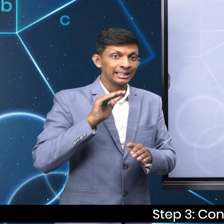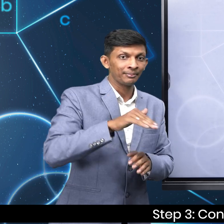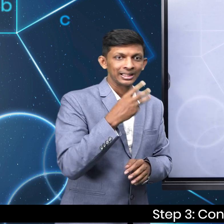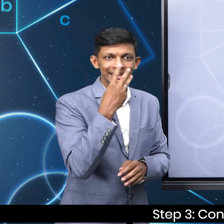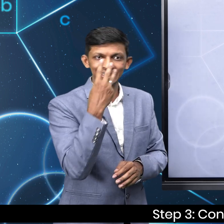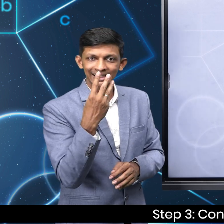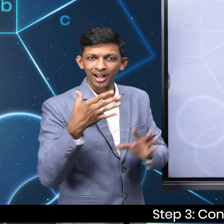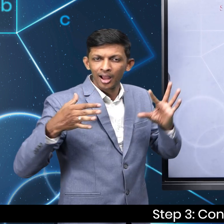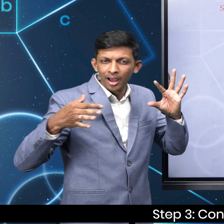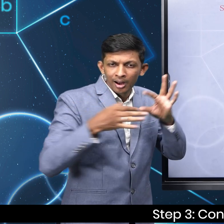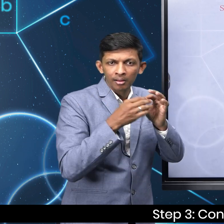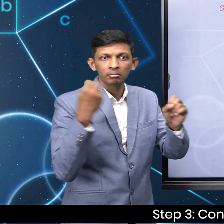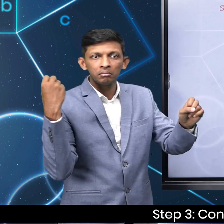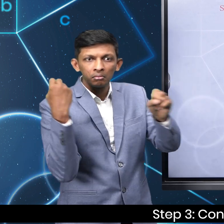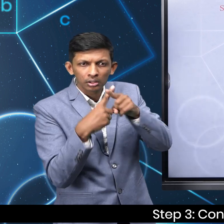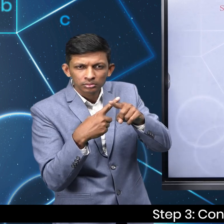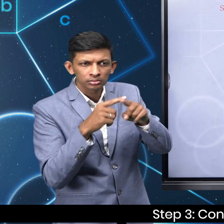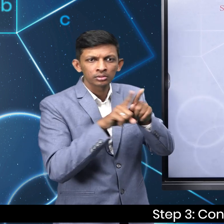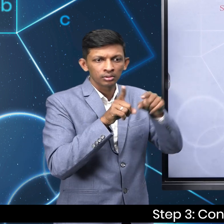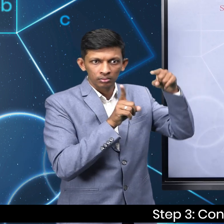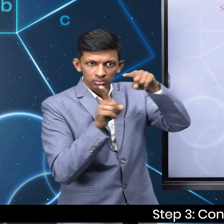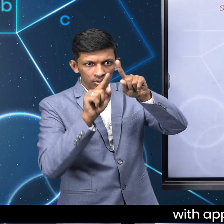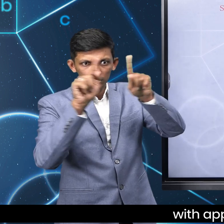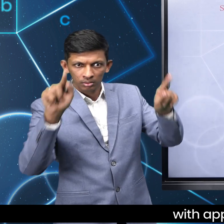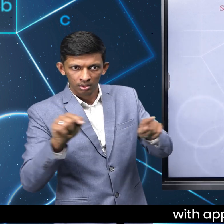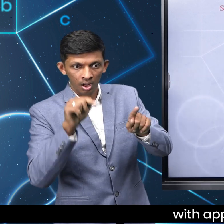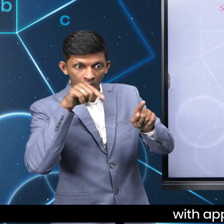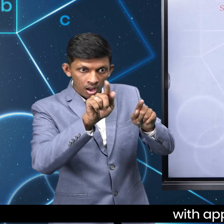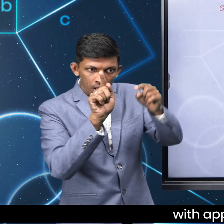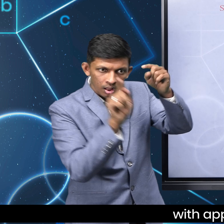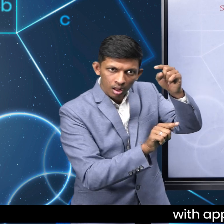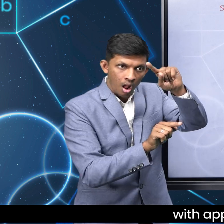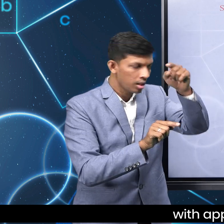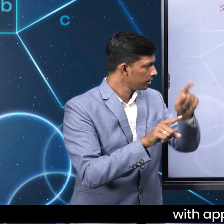Step 3. Connect the matching corners with appropriate line segments.